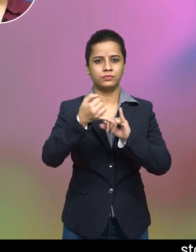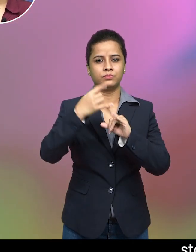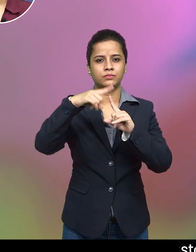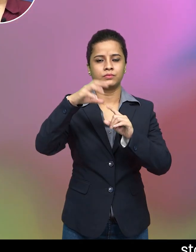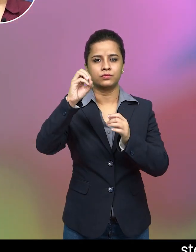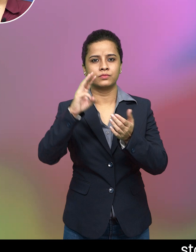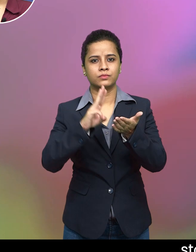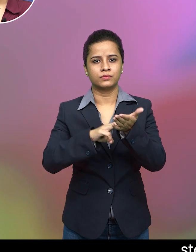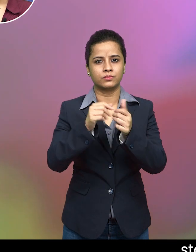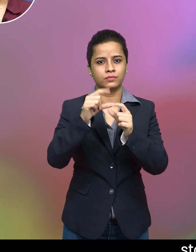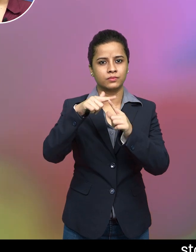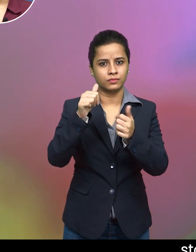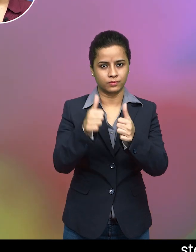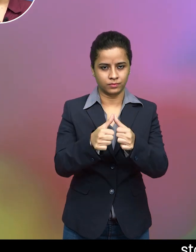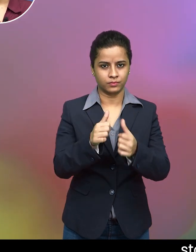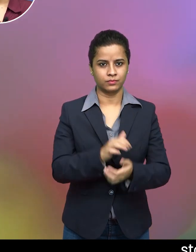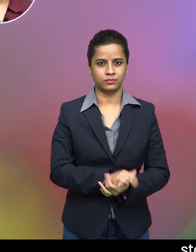stomata,